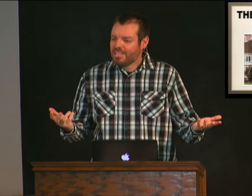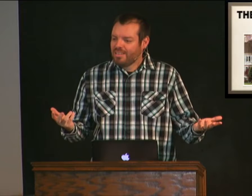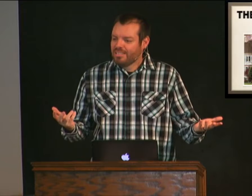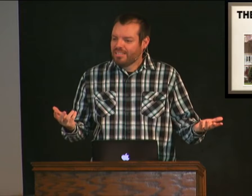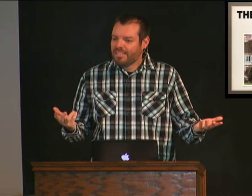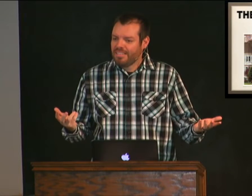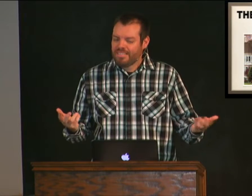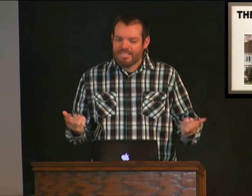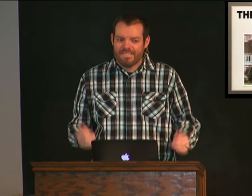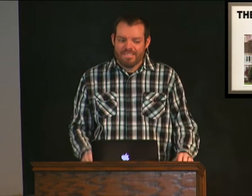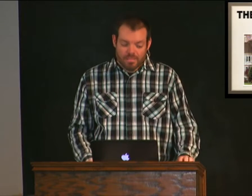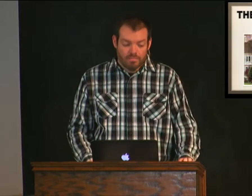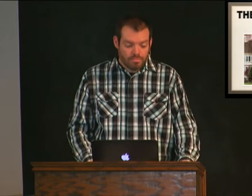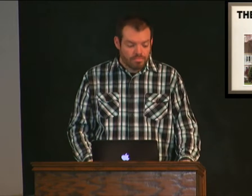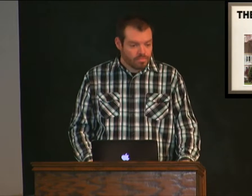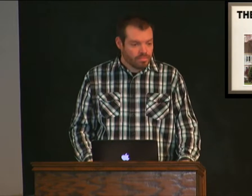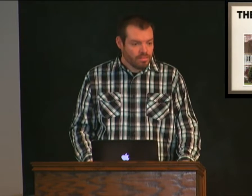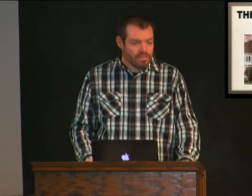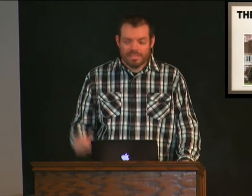So,